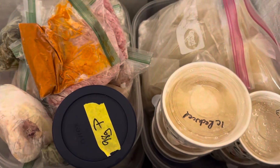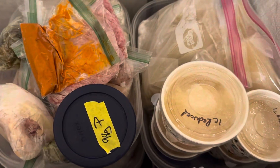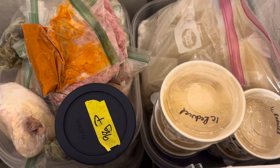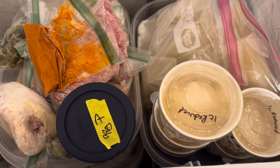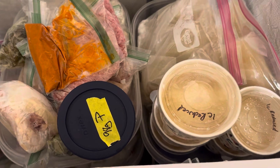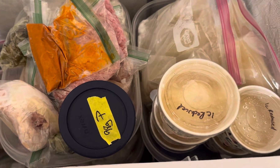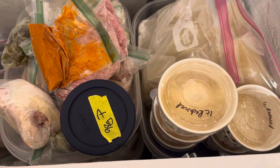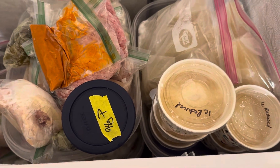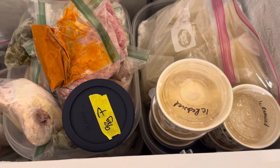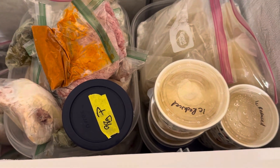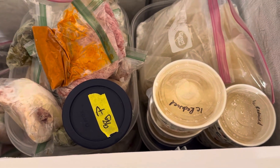go.